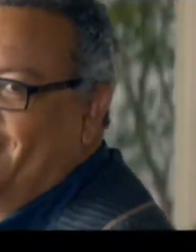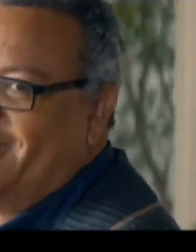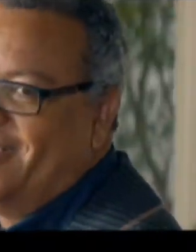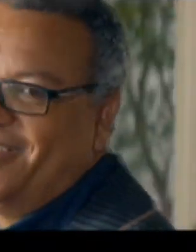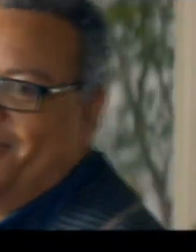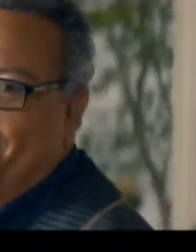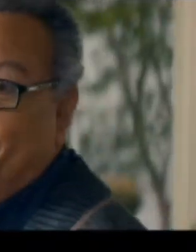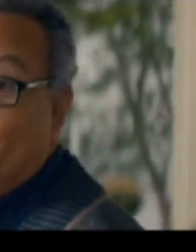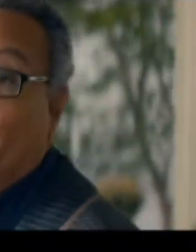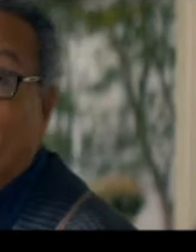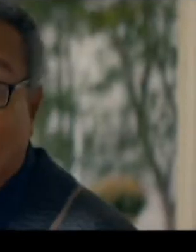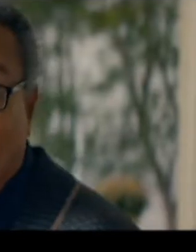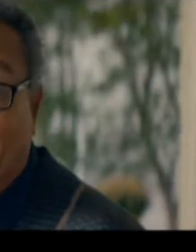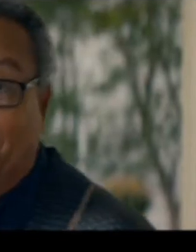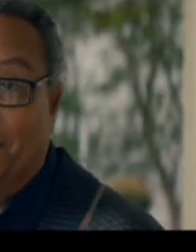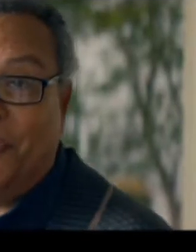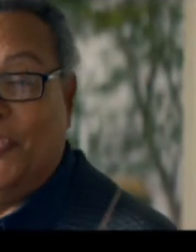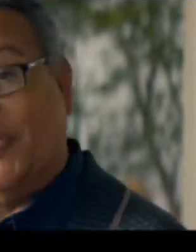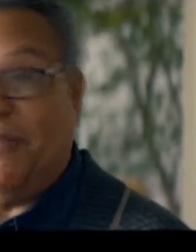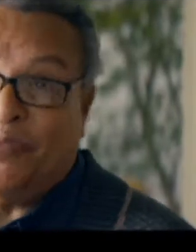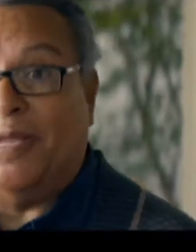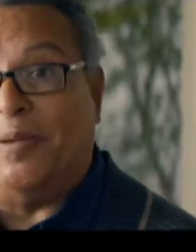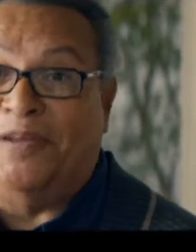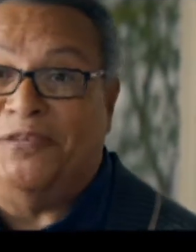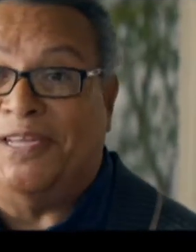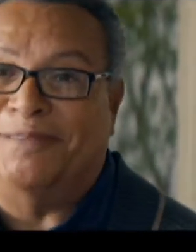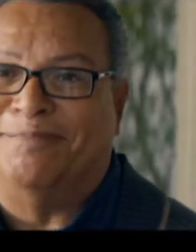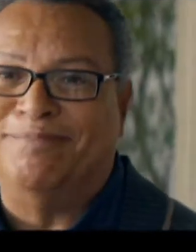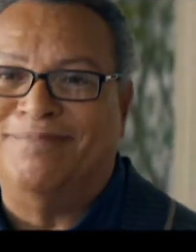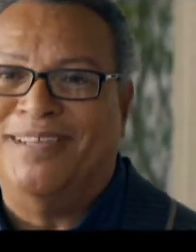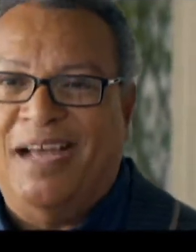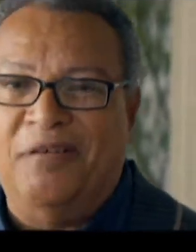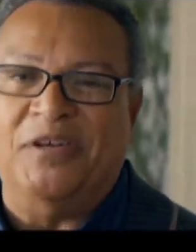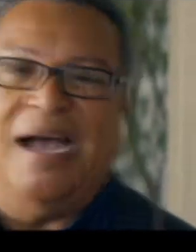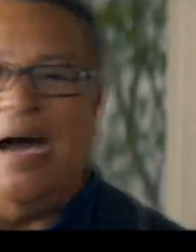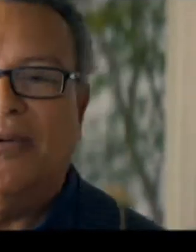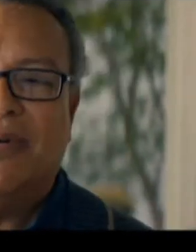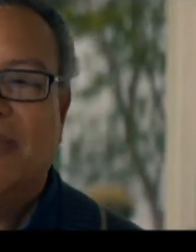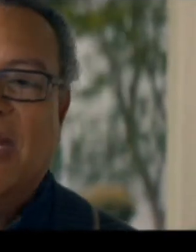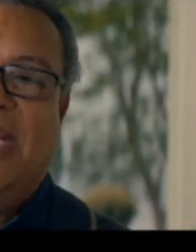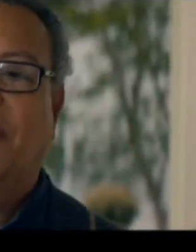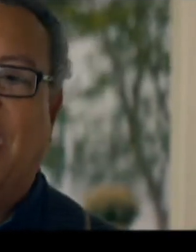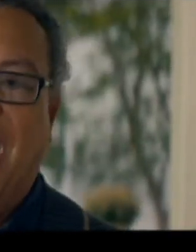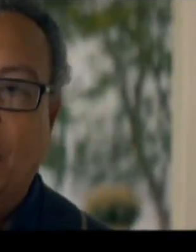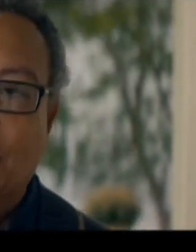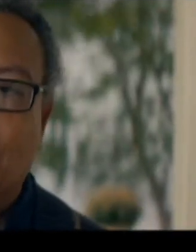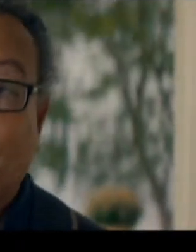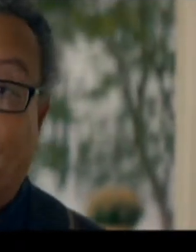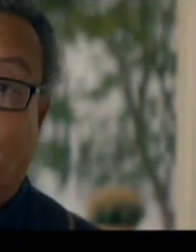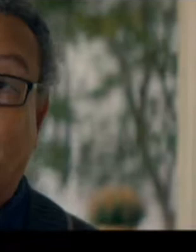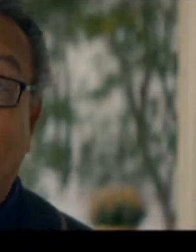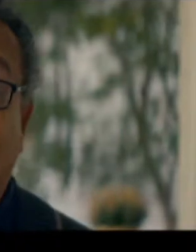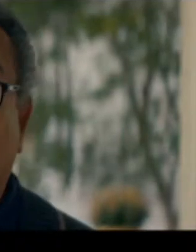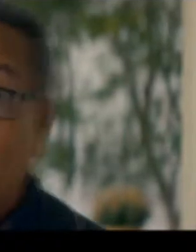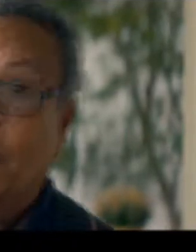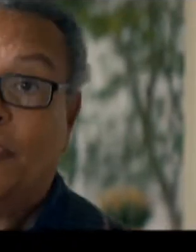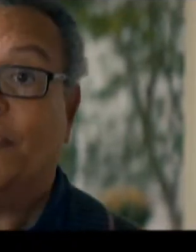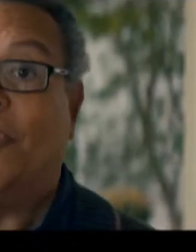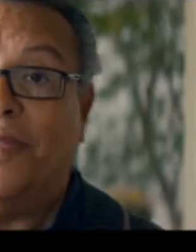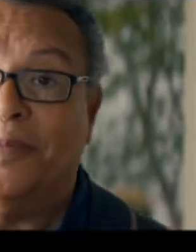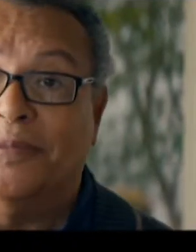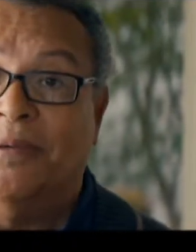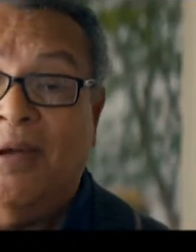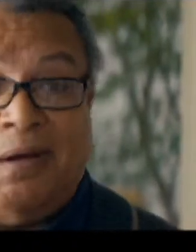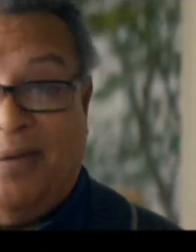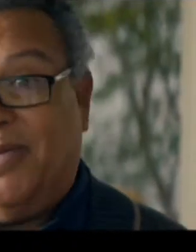Well, to help me, she'd have to help every day. Every hour, every ouch, every time my wife calls